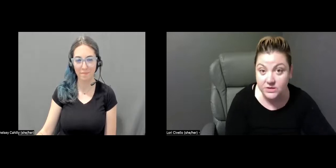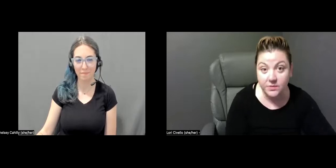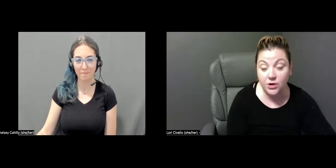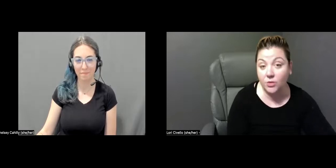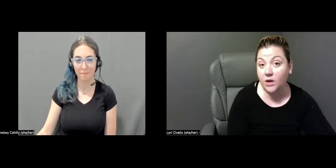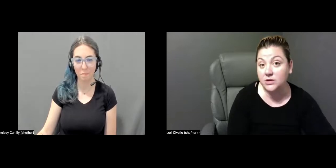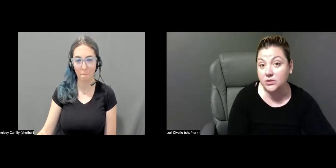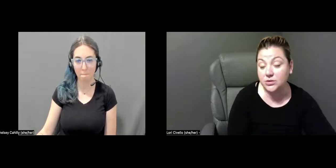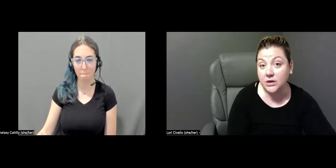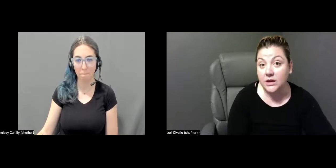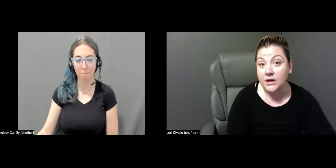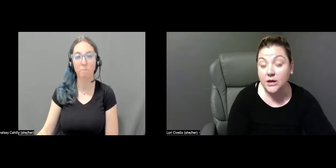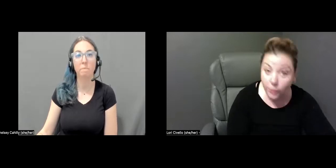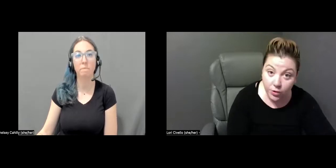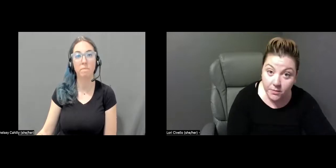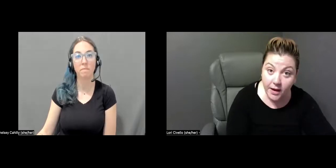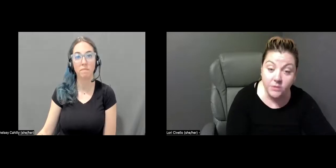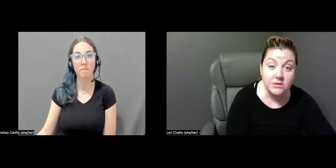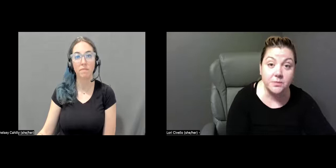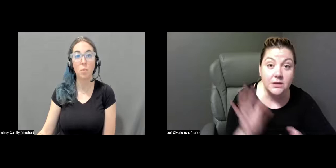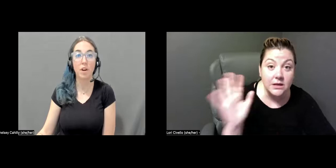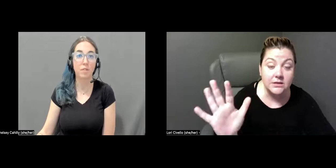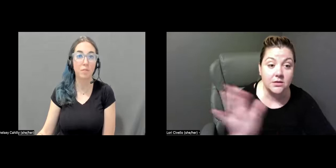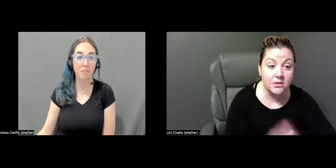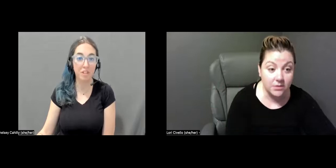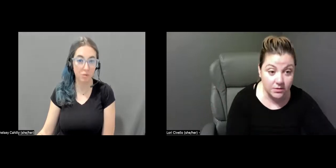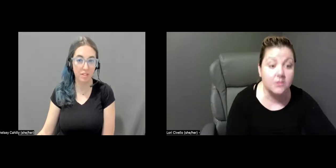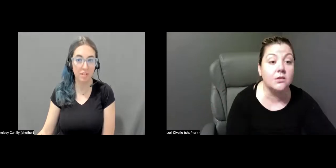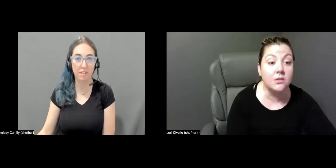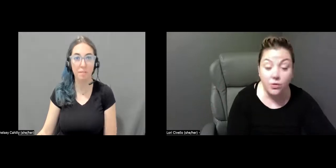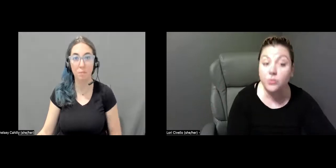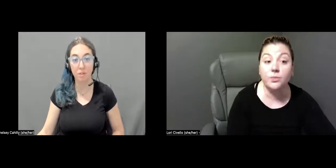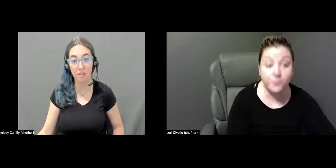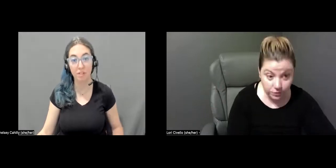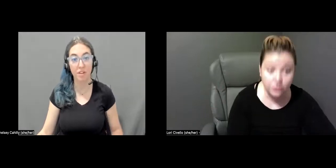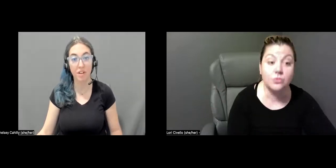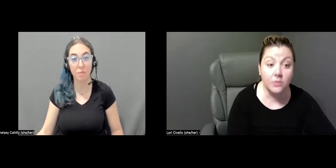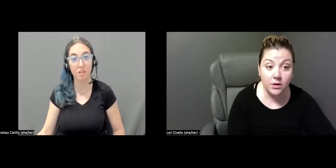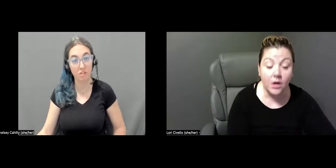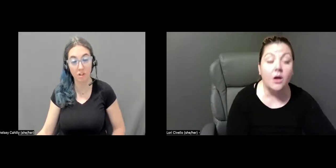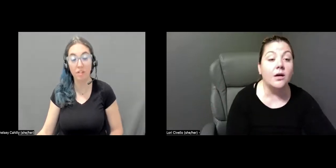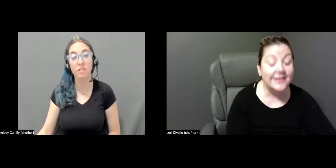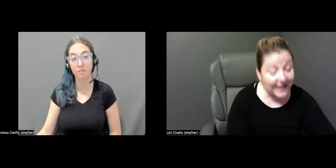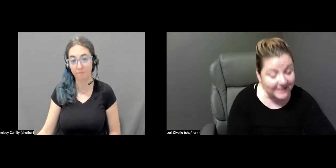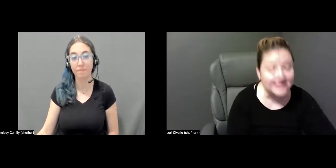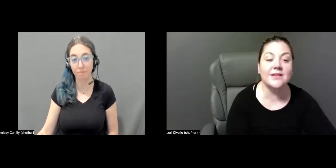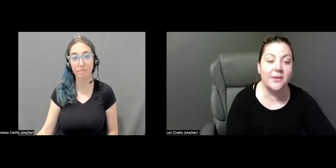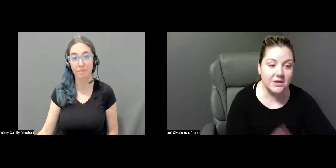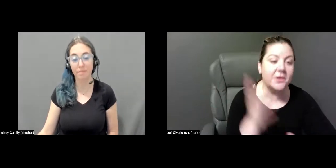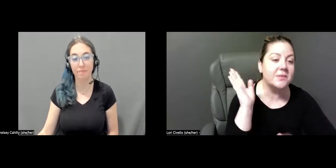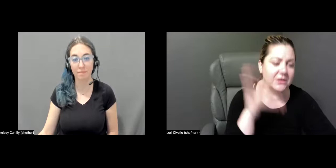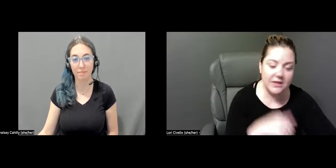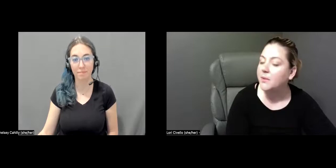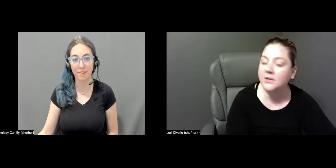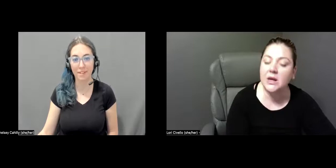missed or something you want to hear more about, please. Want to know some resources, some books to read, where to start? Yes, I was